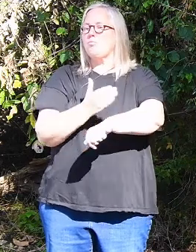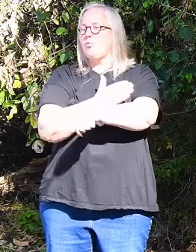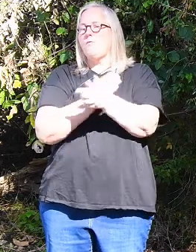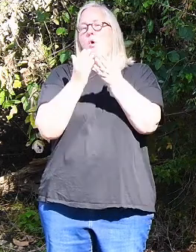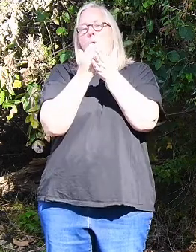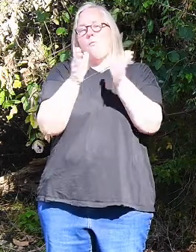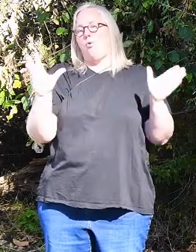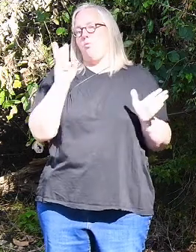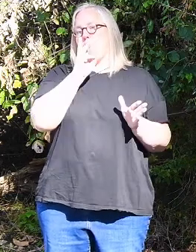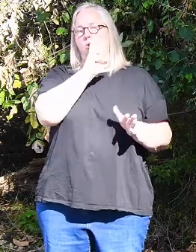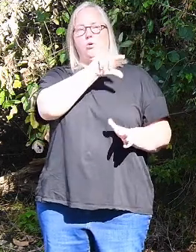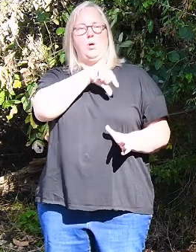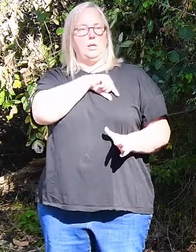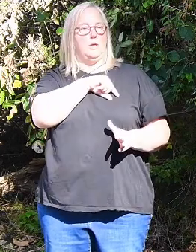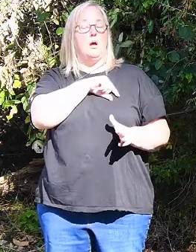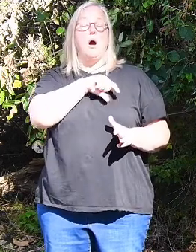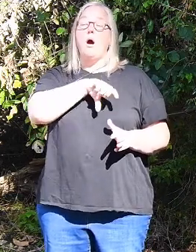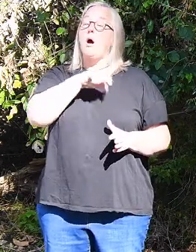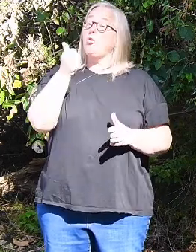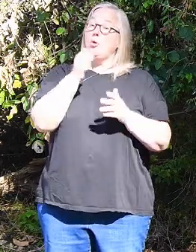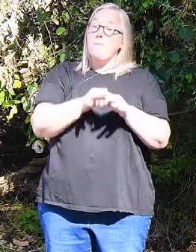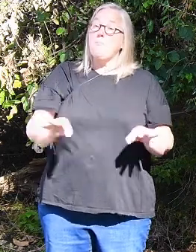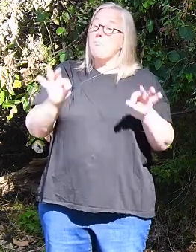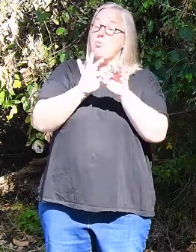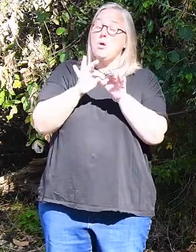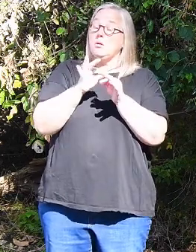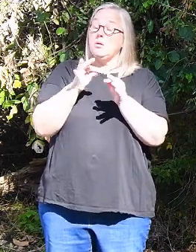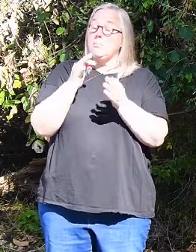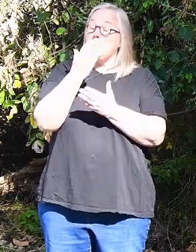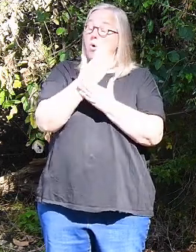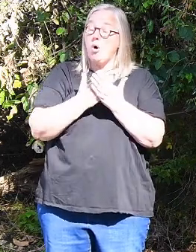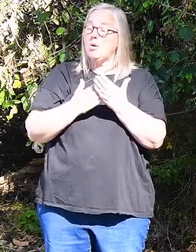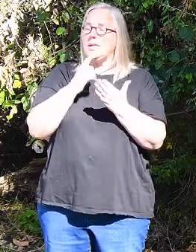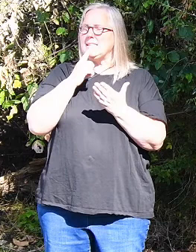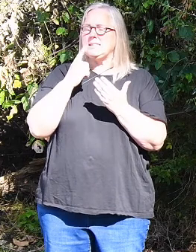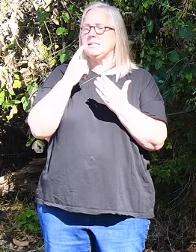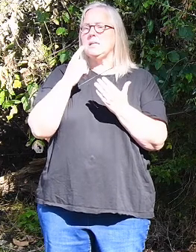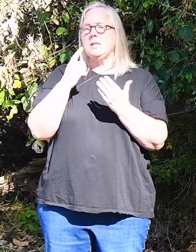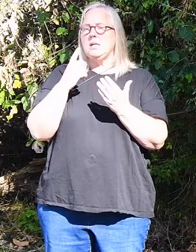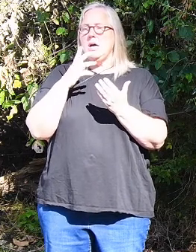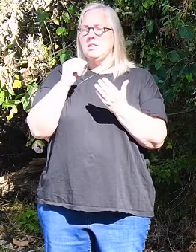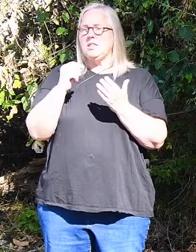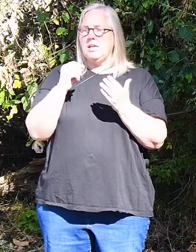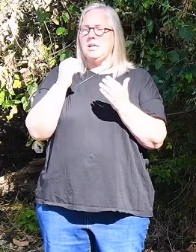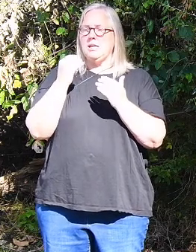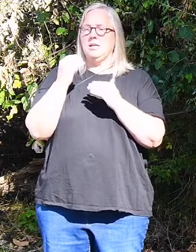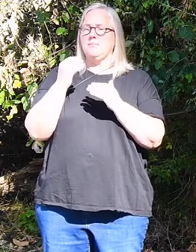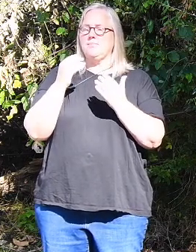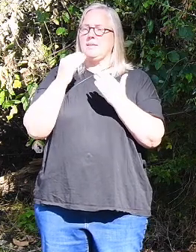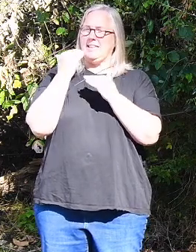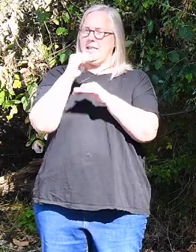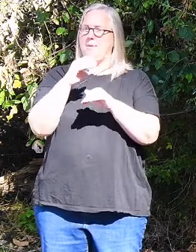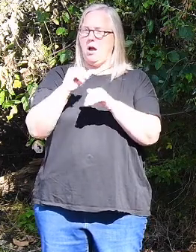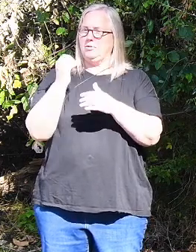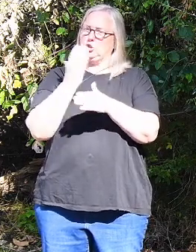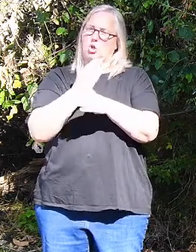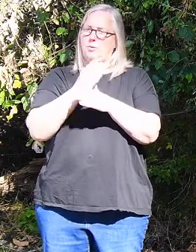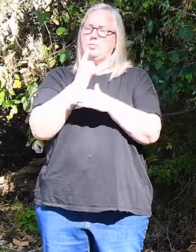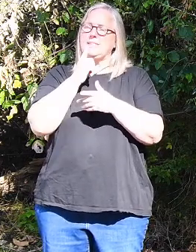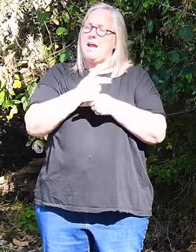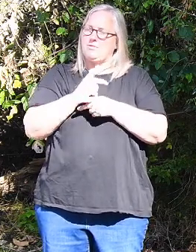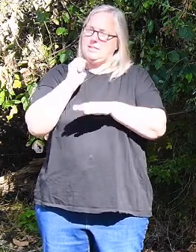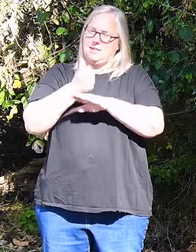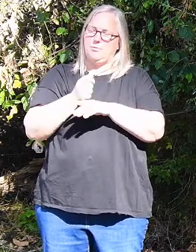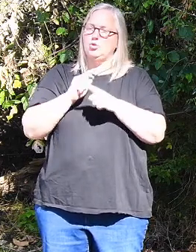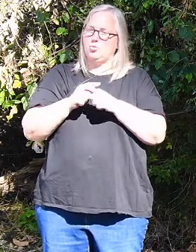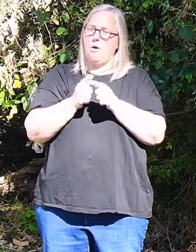quality. Another important aspect is that the limit of disturbance was carefully established to avoid the removal